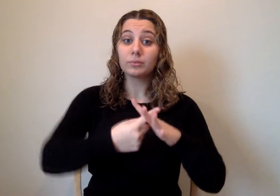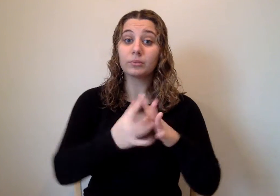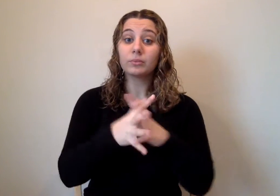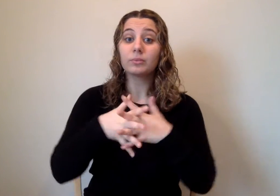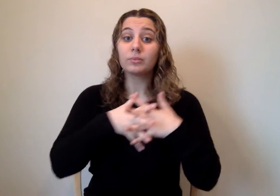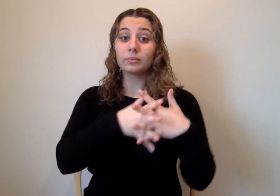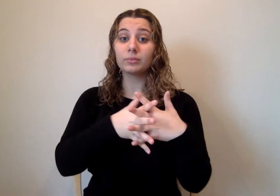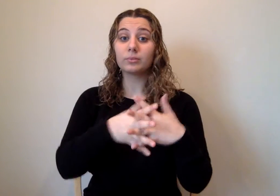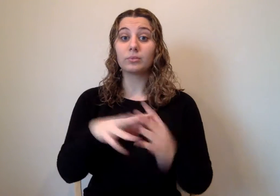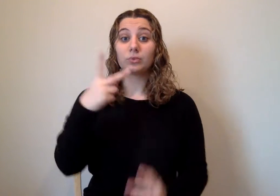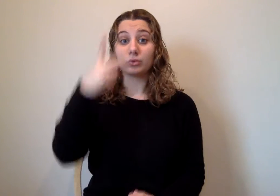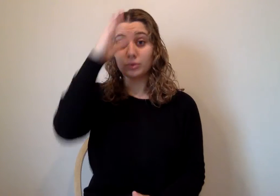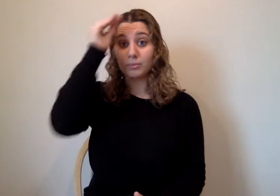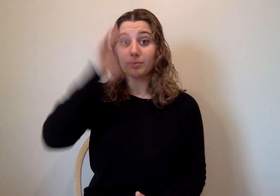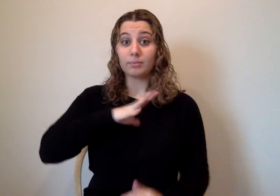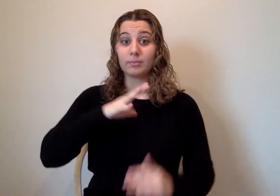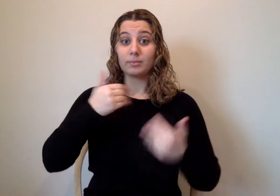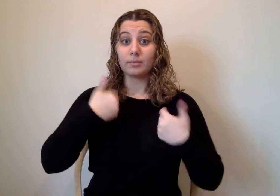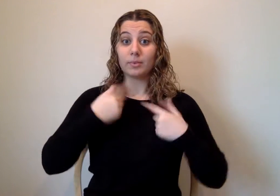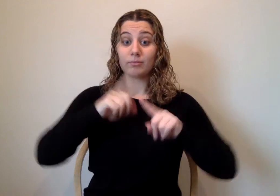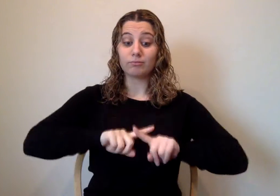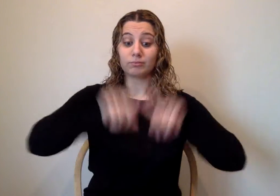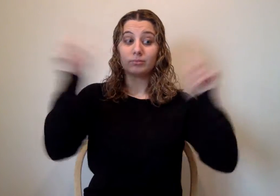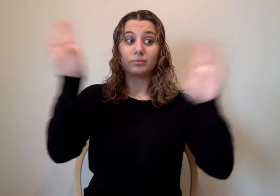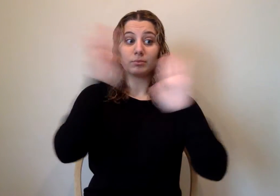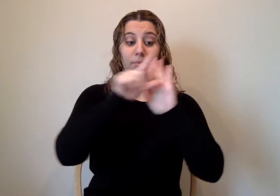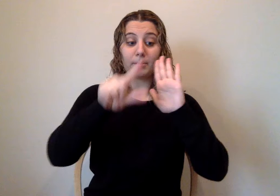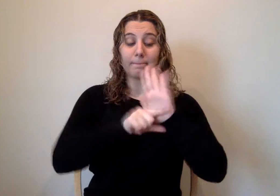perspective, both of whom we count as Founding Fathers.